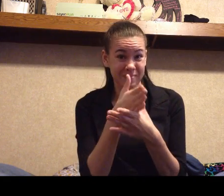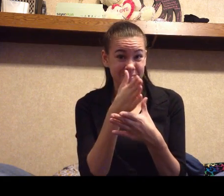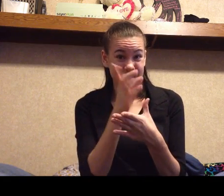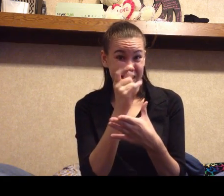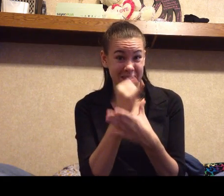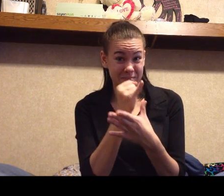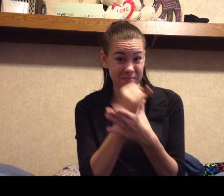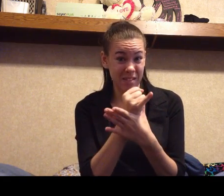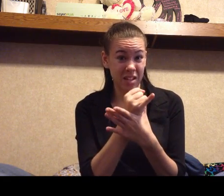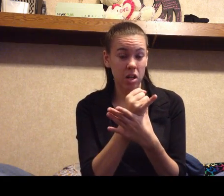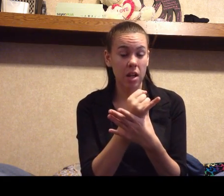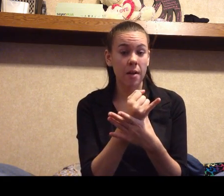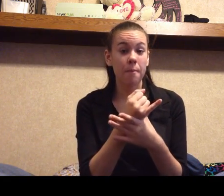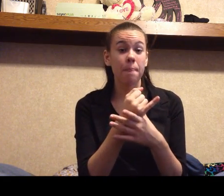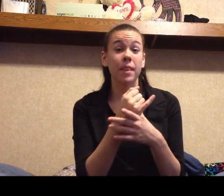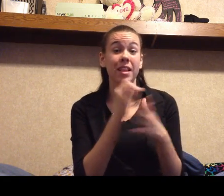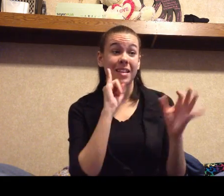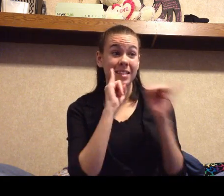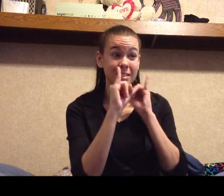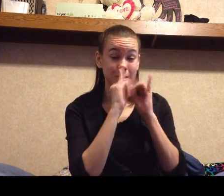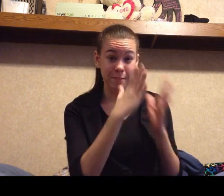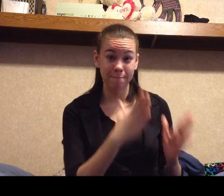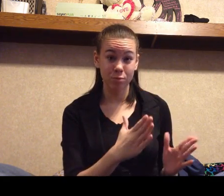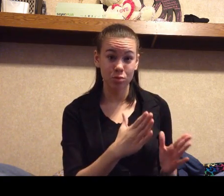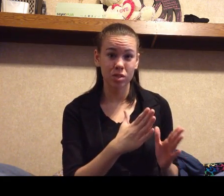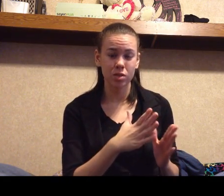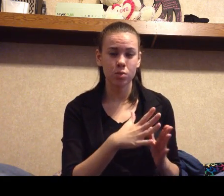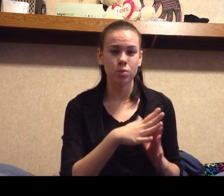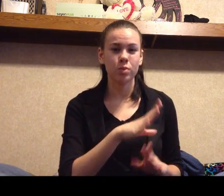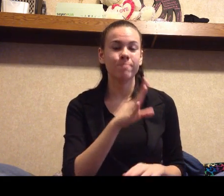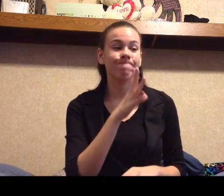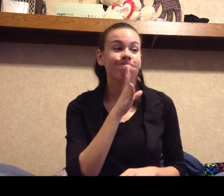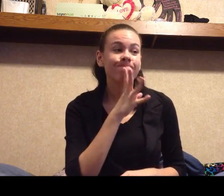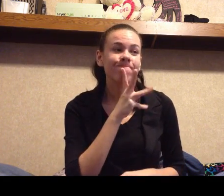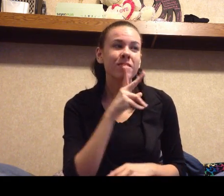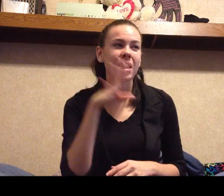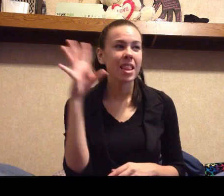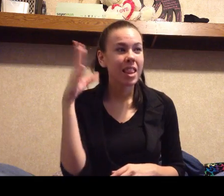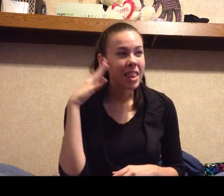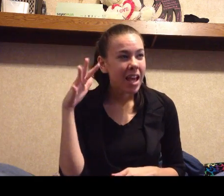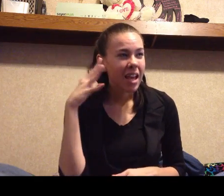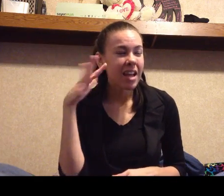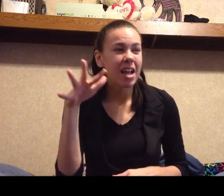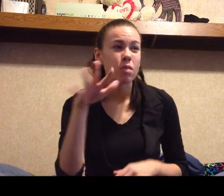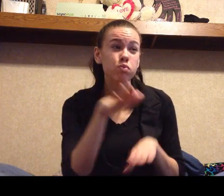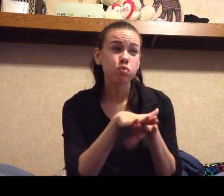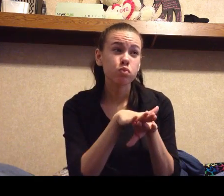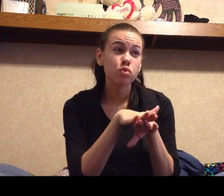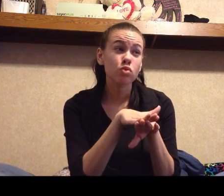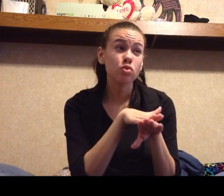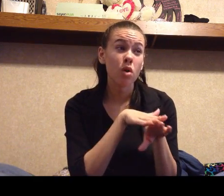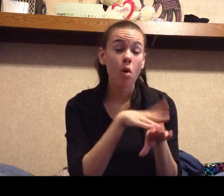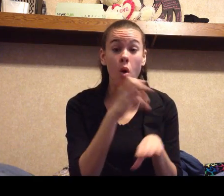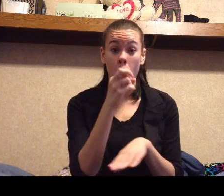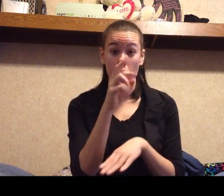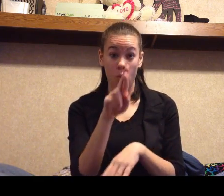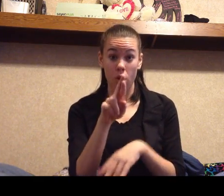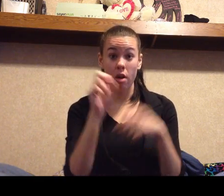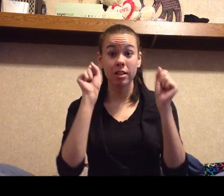and slowly, or we will work with the applicant to arrange for a sign language interpreter. If